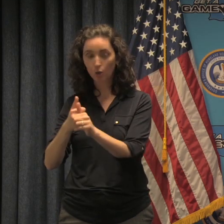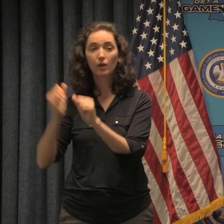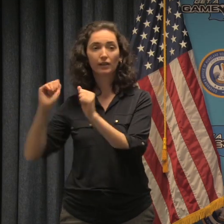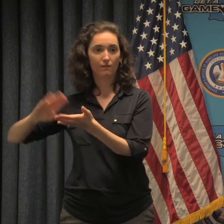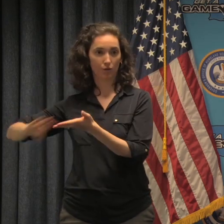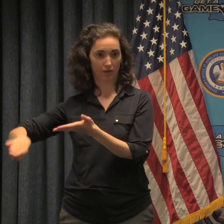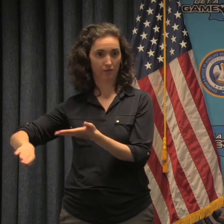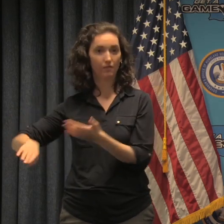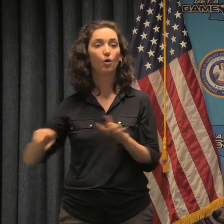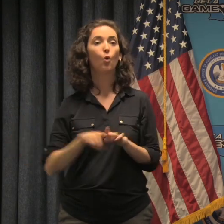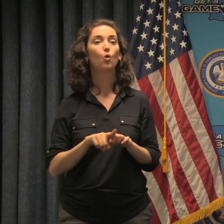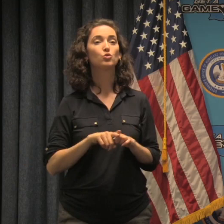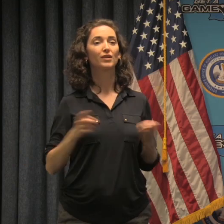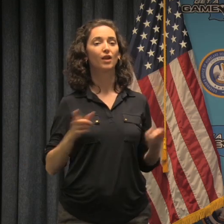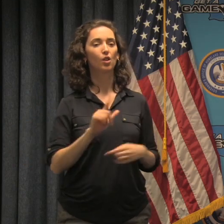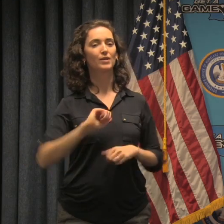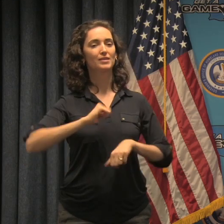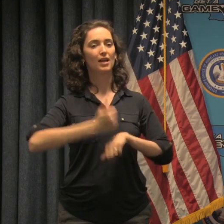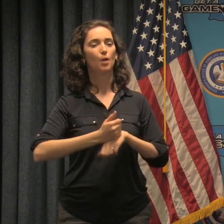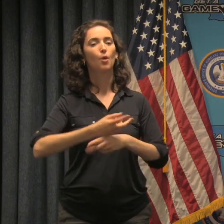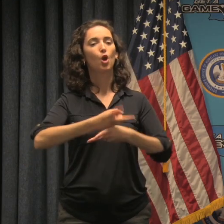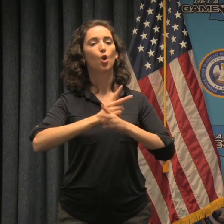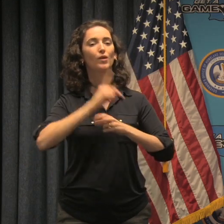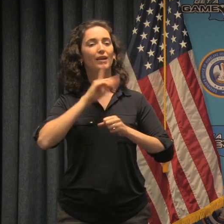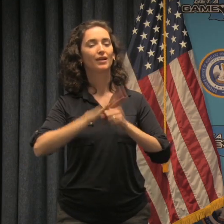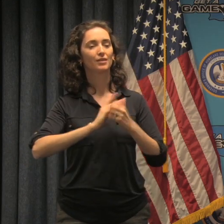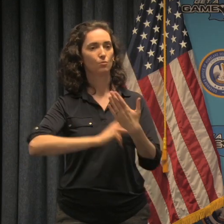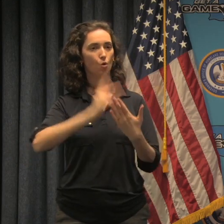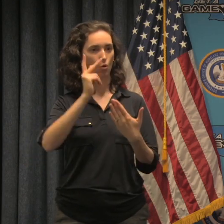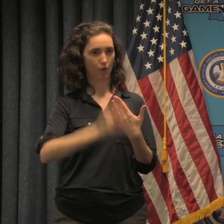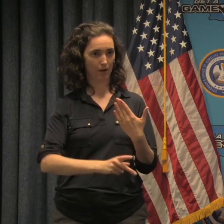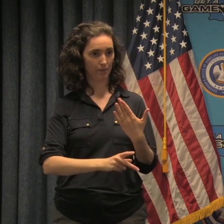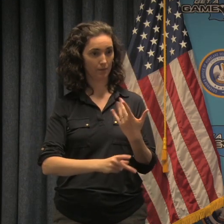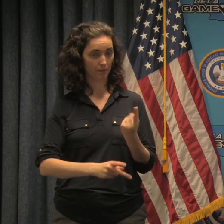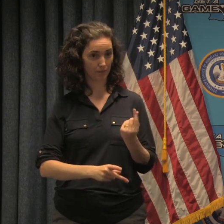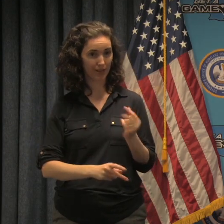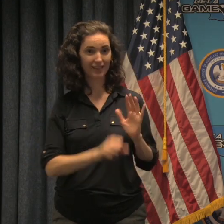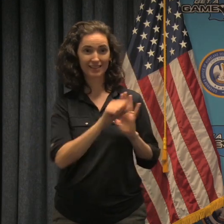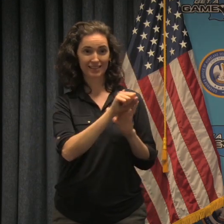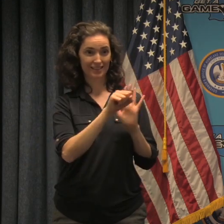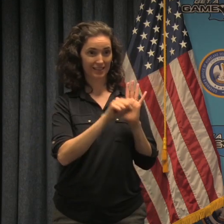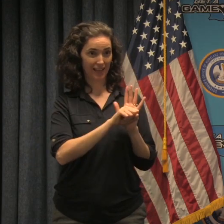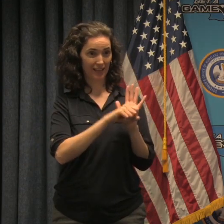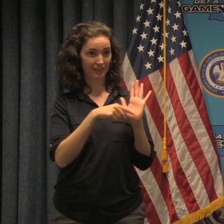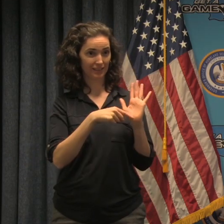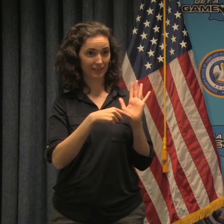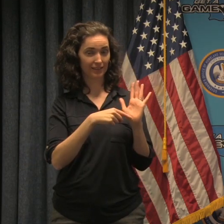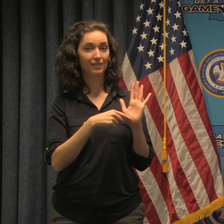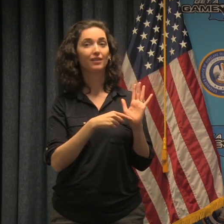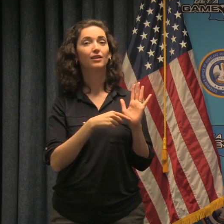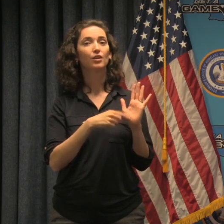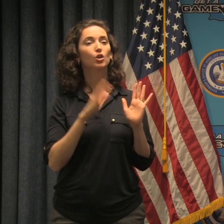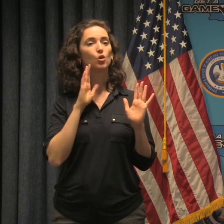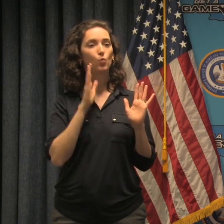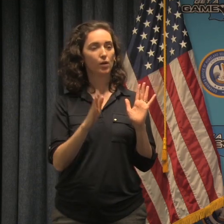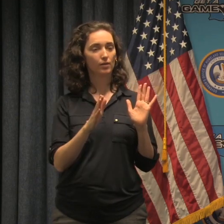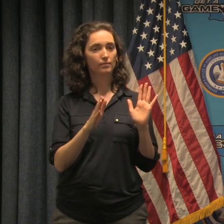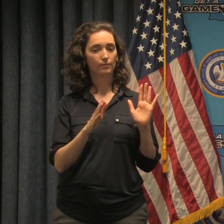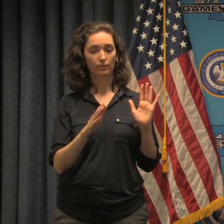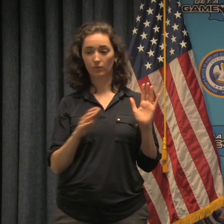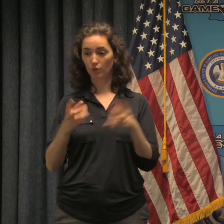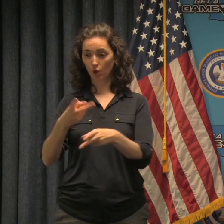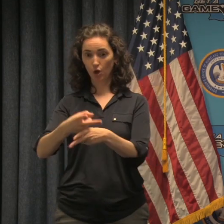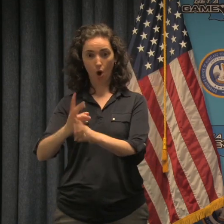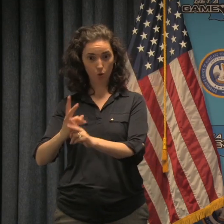loan guarantee program here in Louisiana where the state is going to incur 20% of the risk of